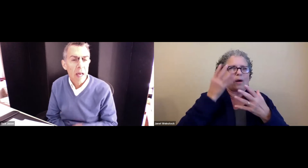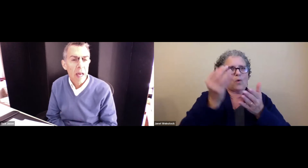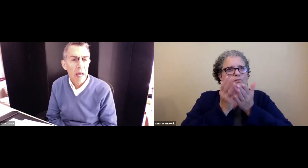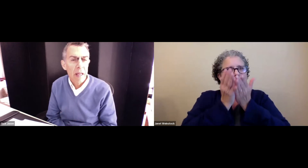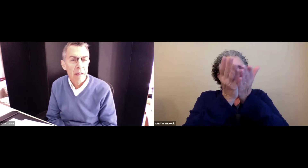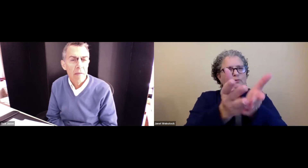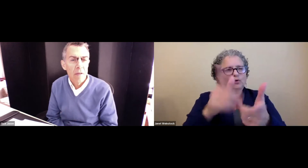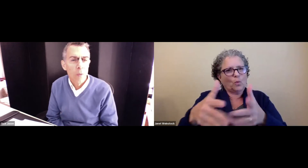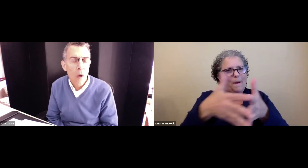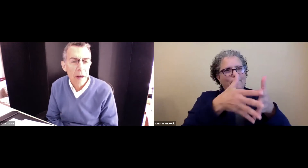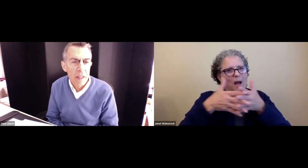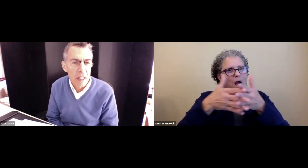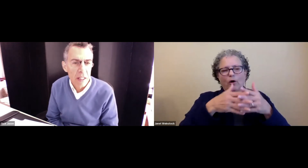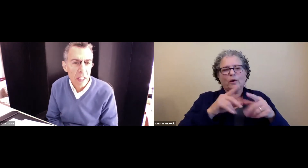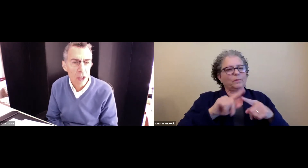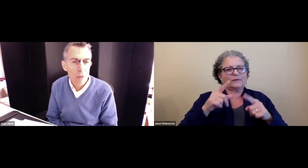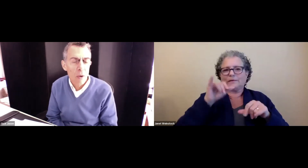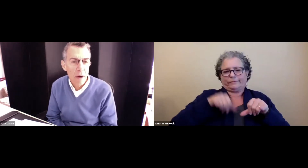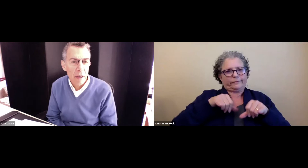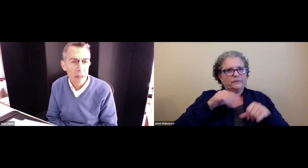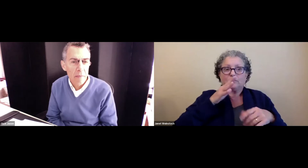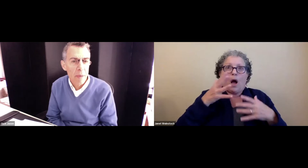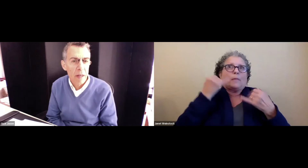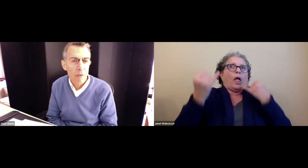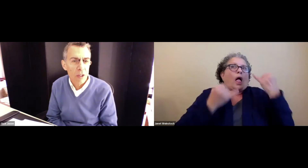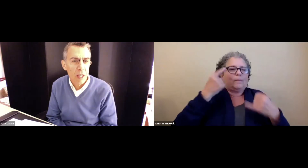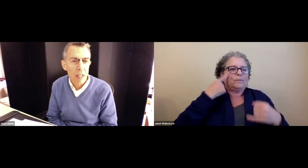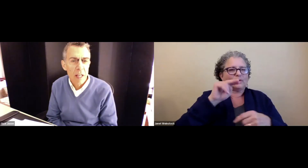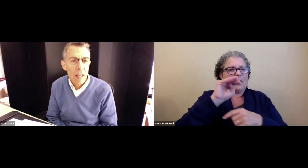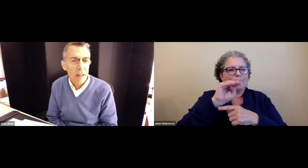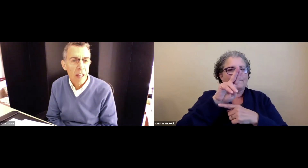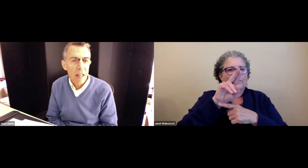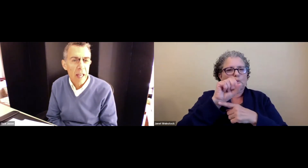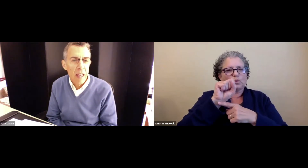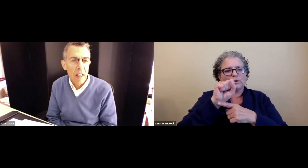and wanting then to take a ship to America, but unfortunately,